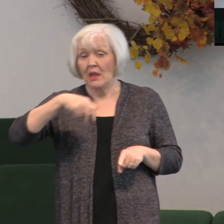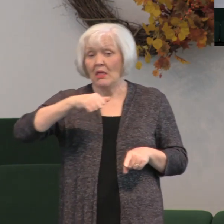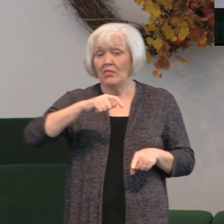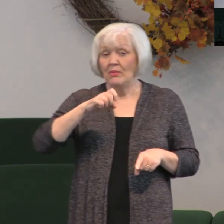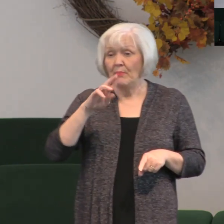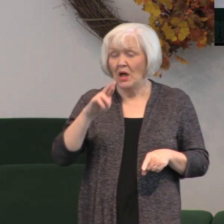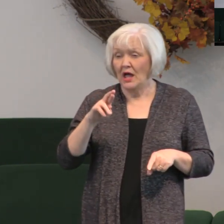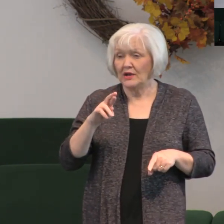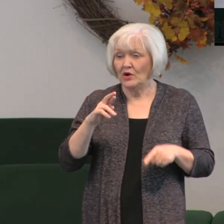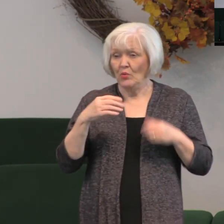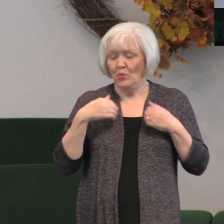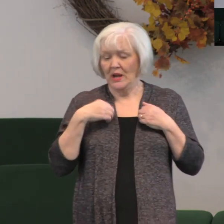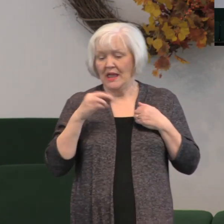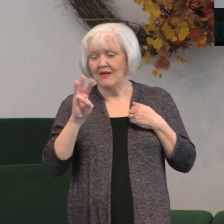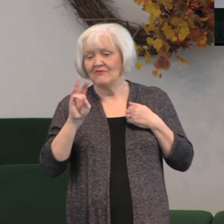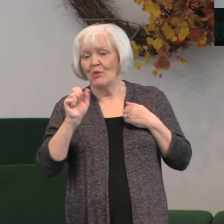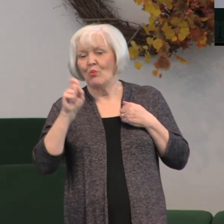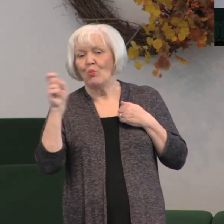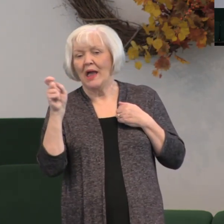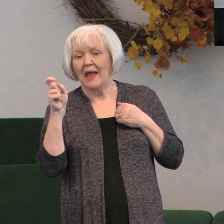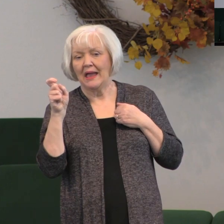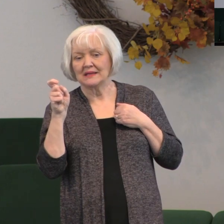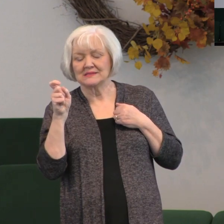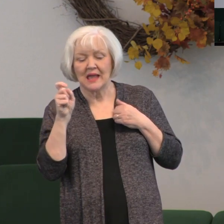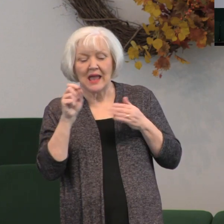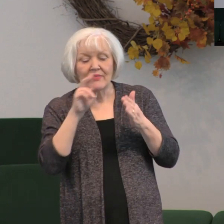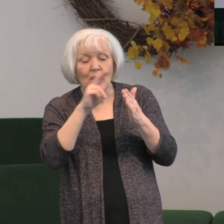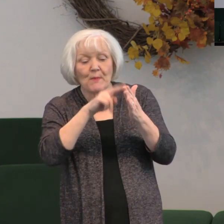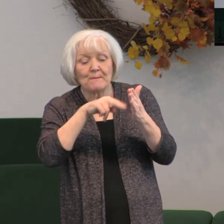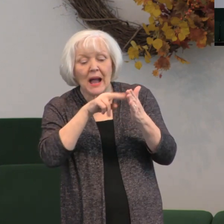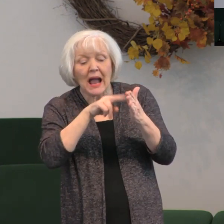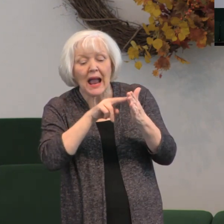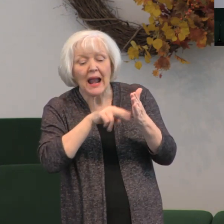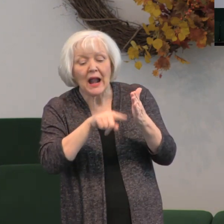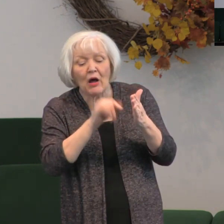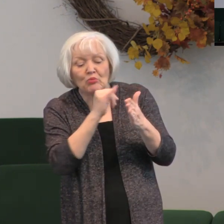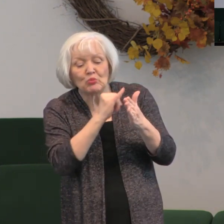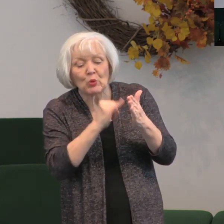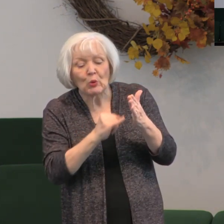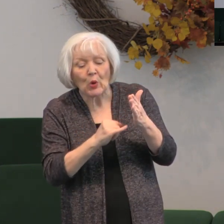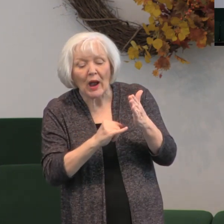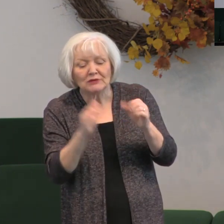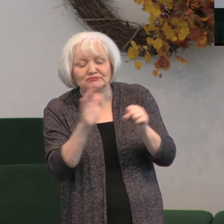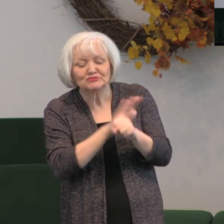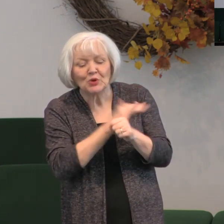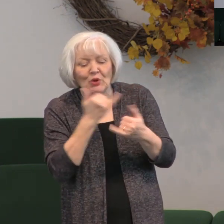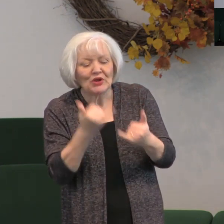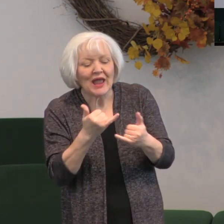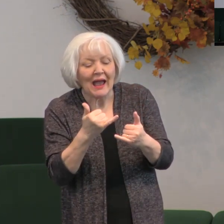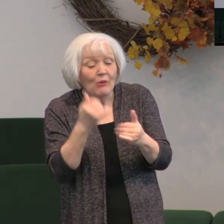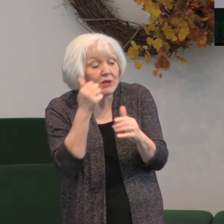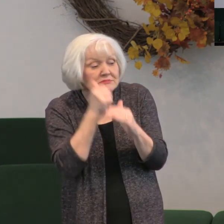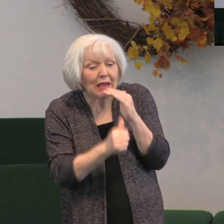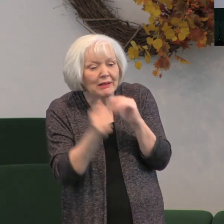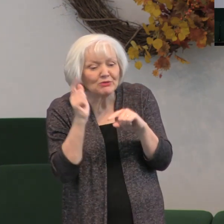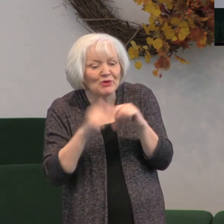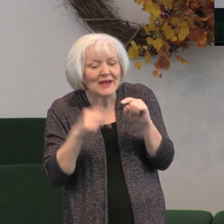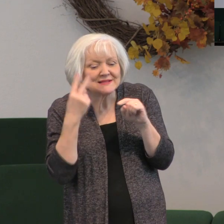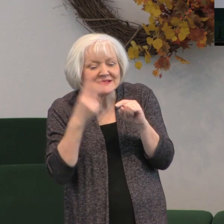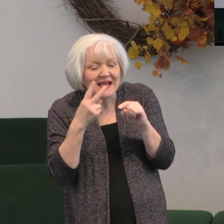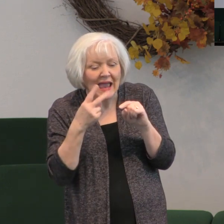the crack with wax and as they would cover it up and fill these cracks with wax and